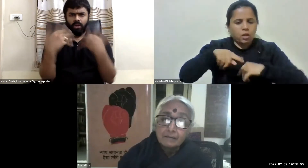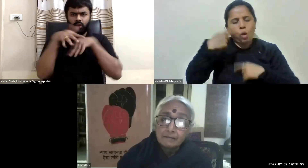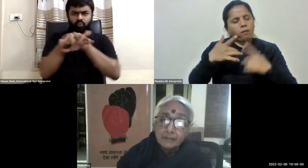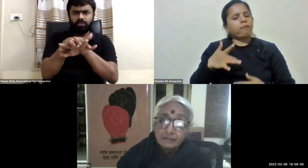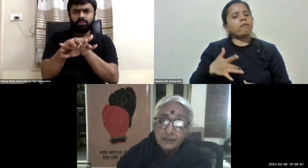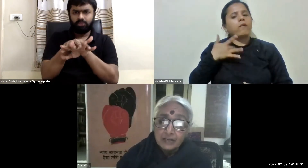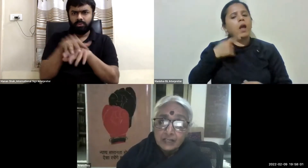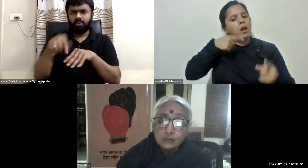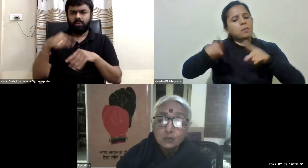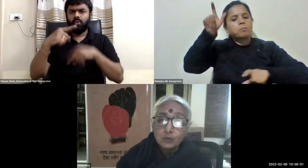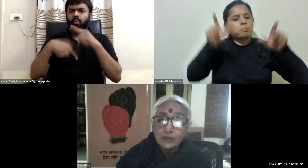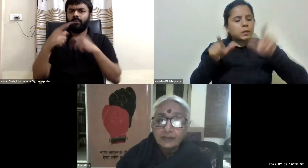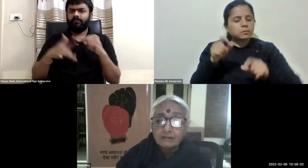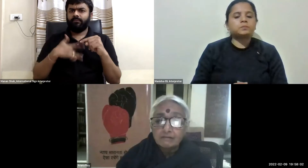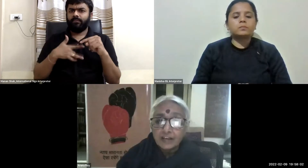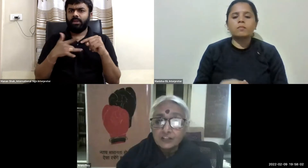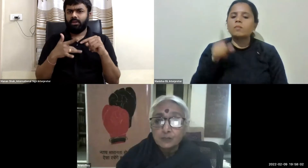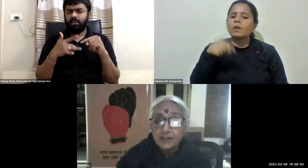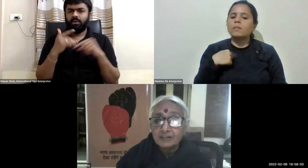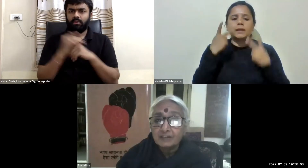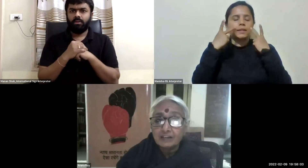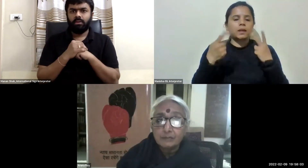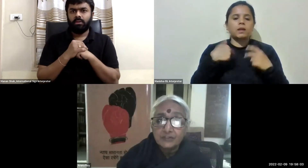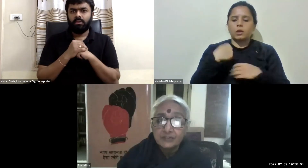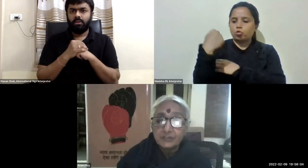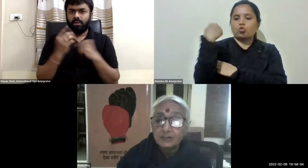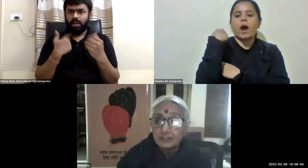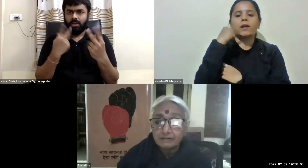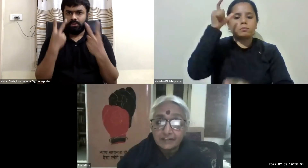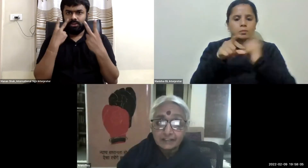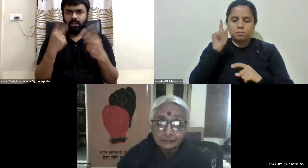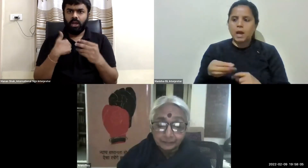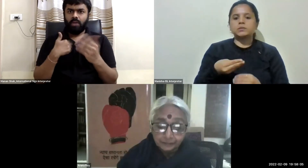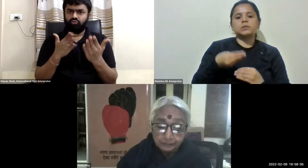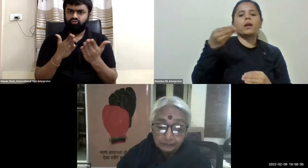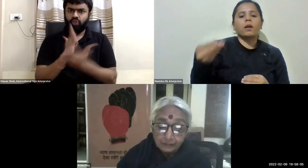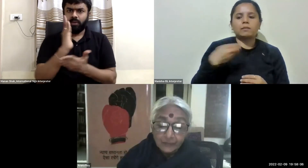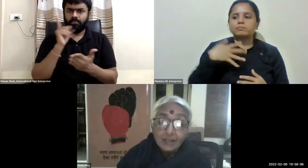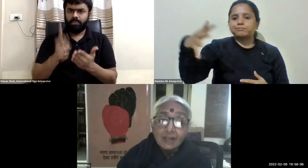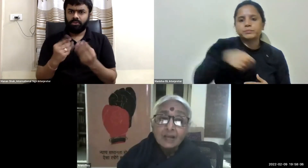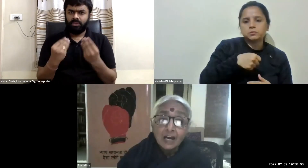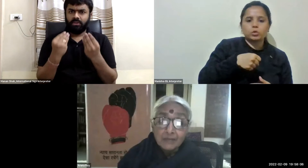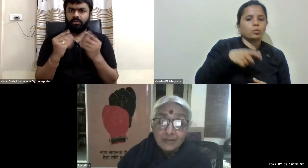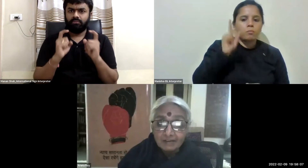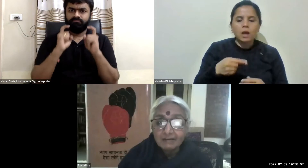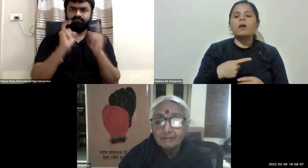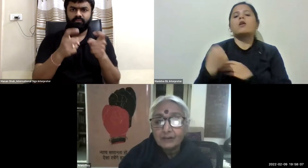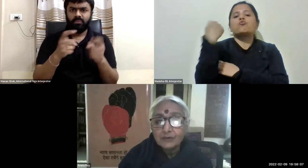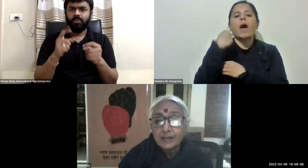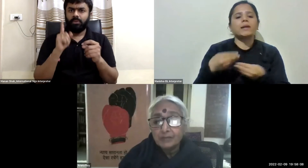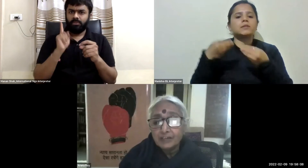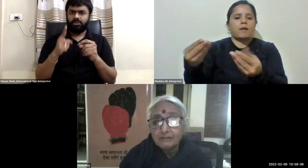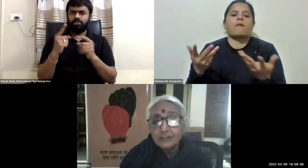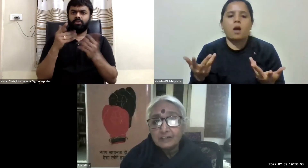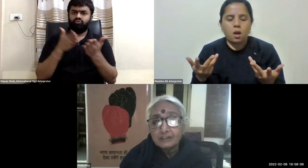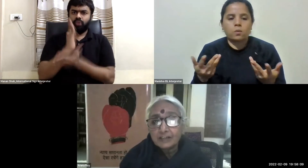that we need to look at rights-based entitlements as a critical factor. I'm here because